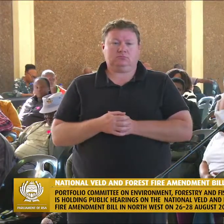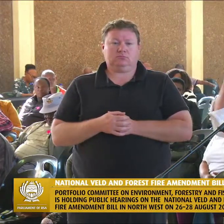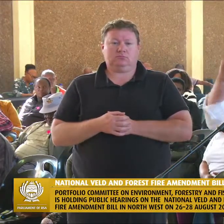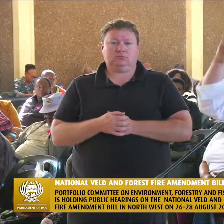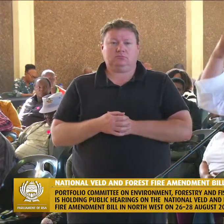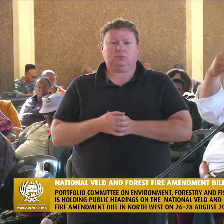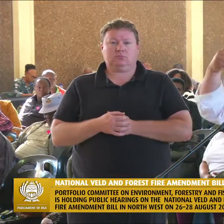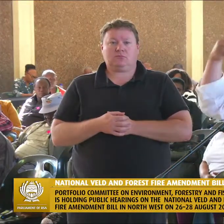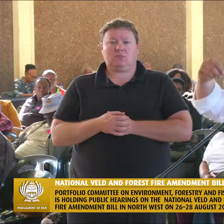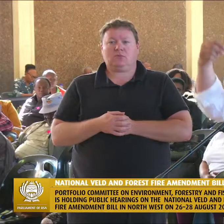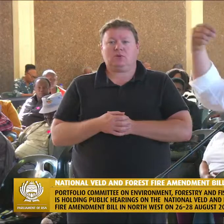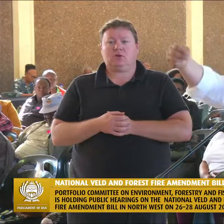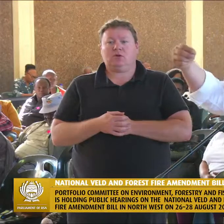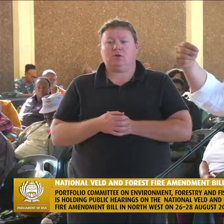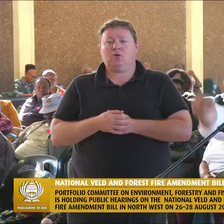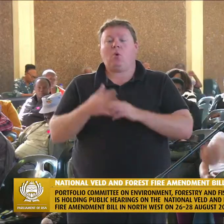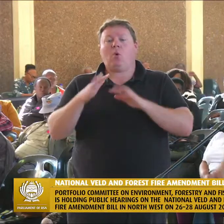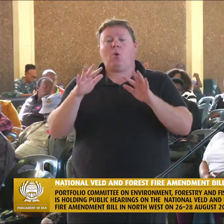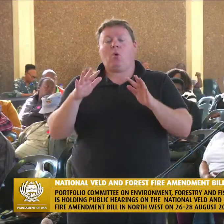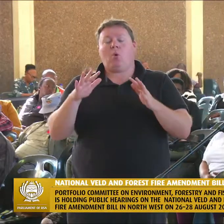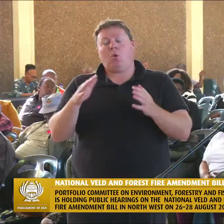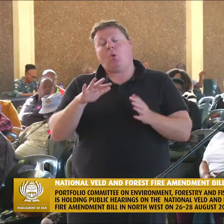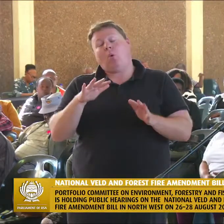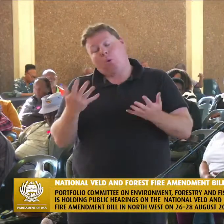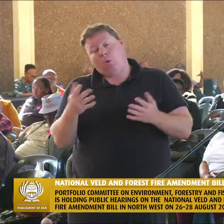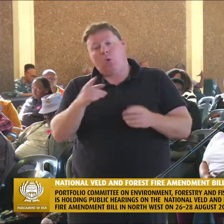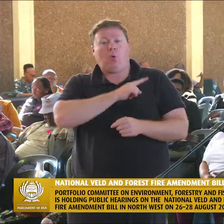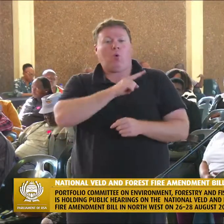or why we can't declare